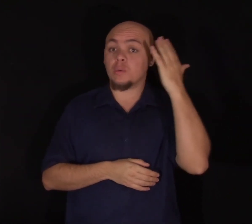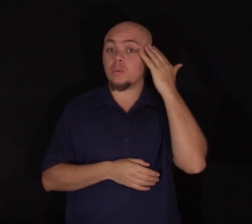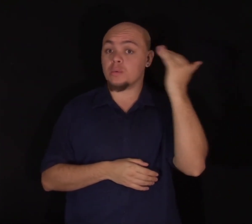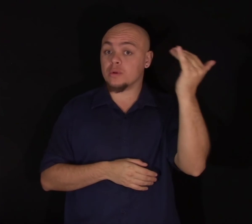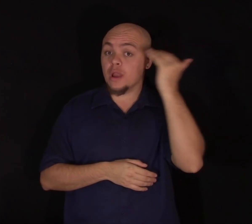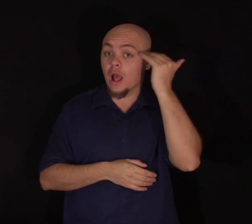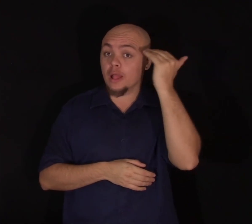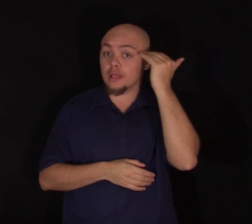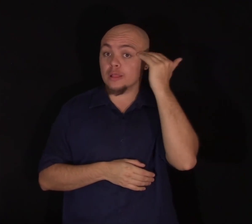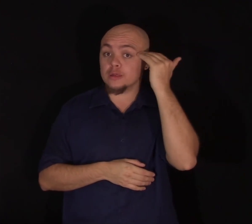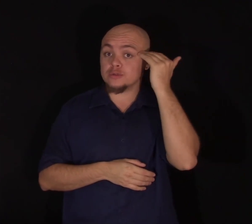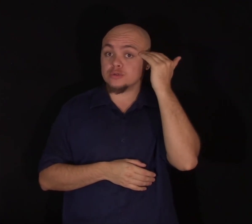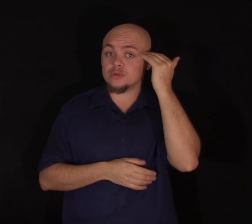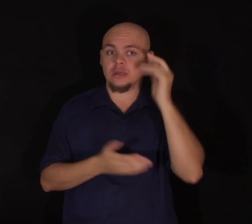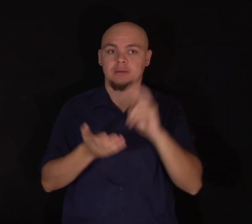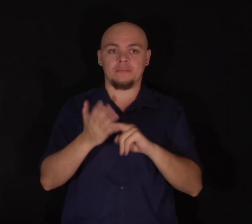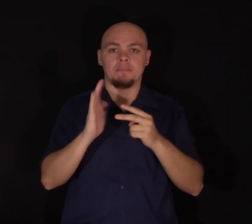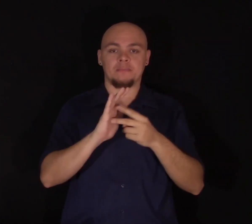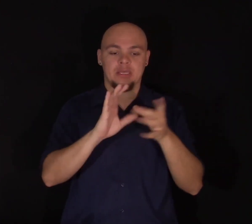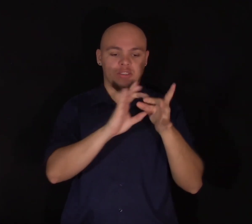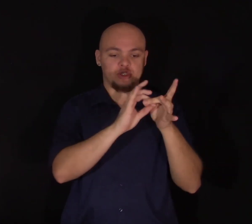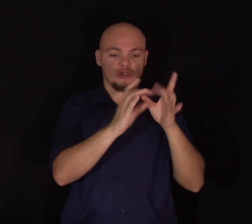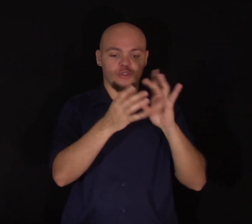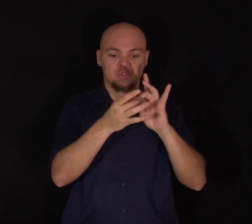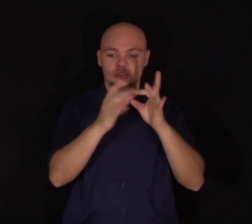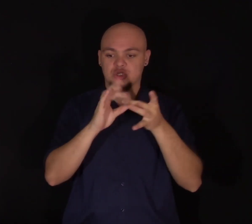helps break chains.